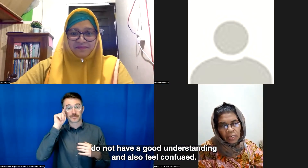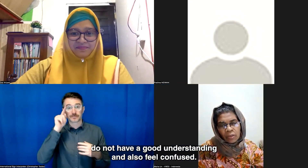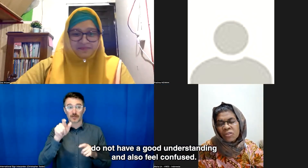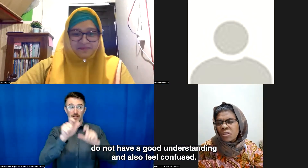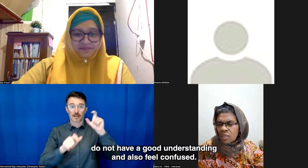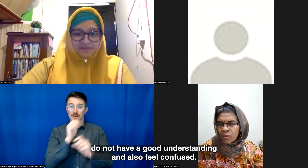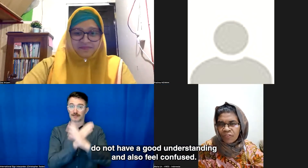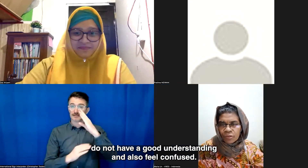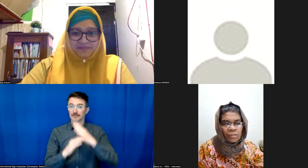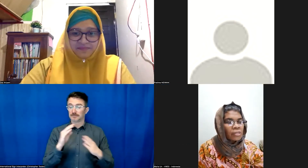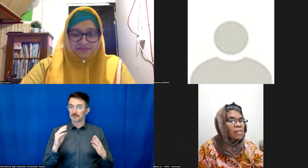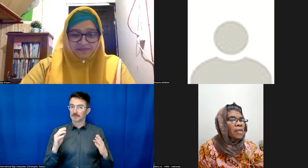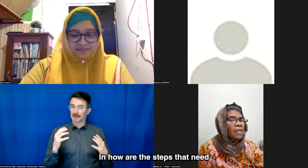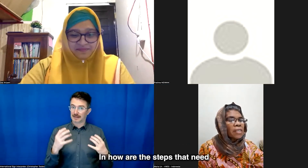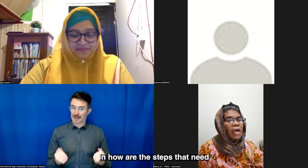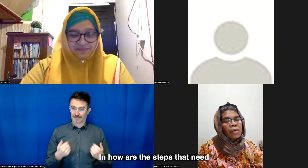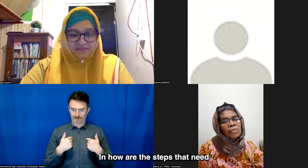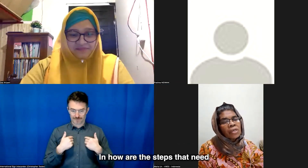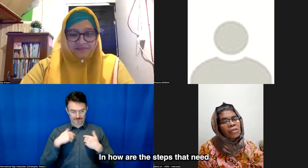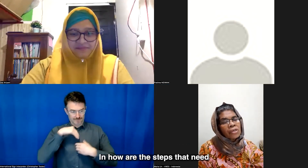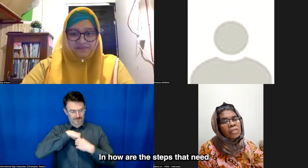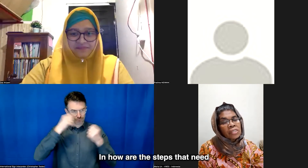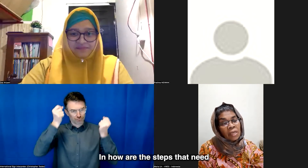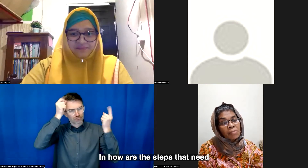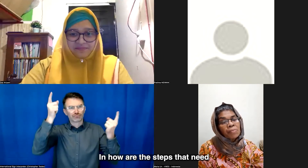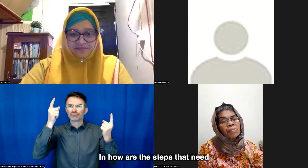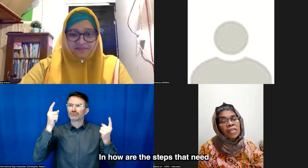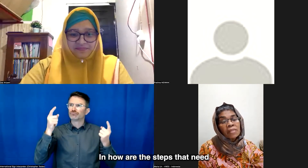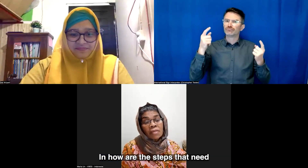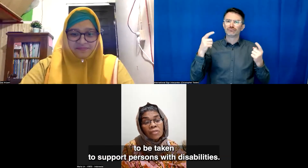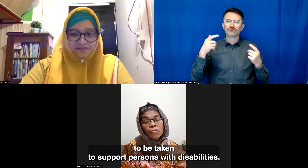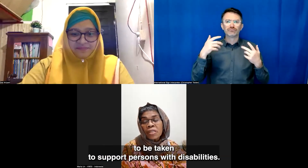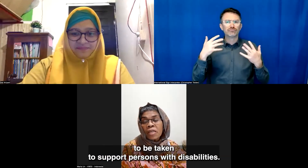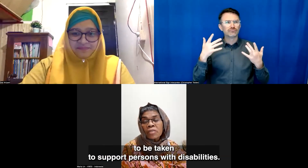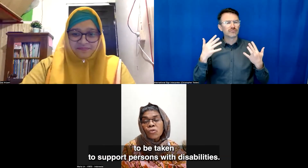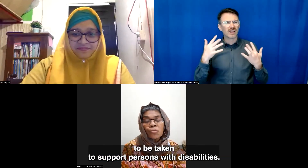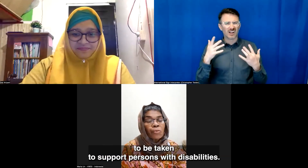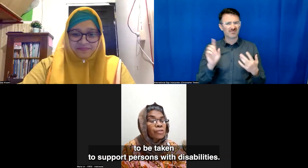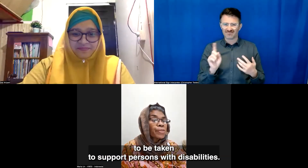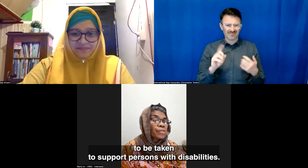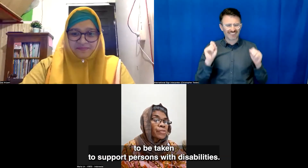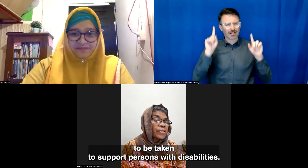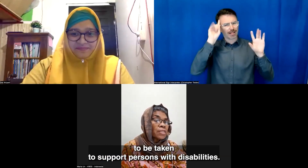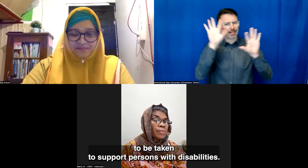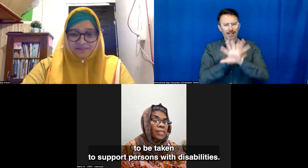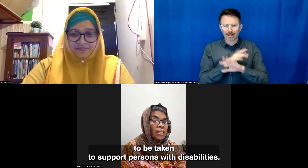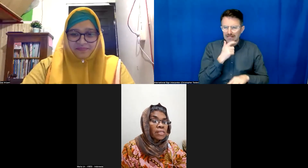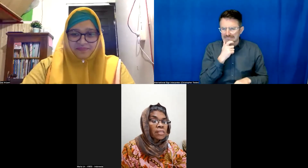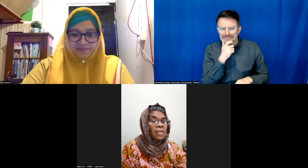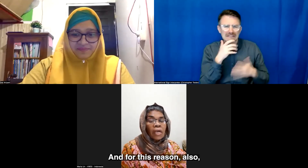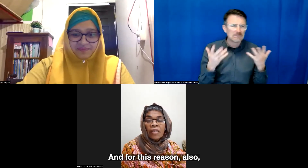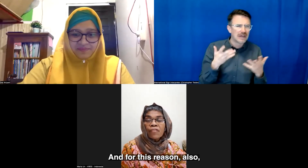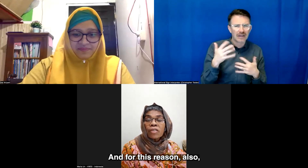understanding and also feel confused in how or the steps that need to be taken to support persons with